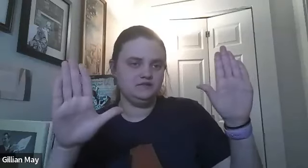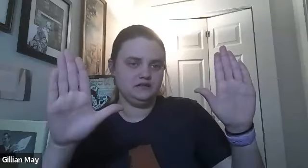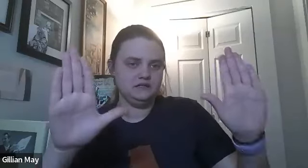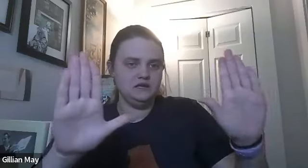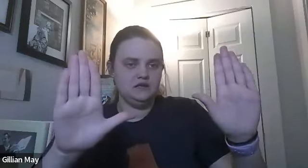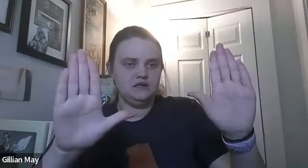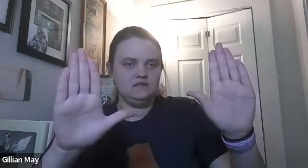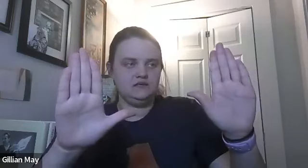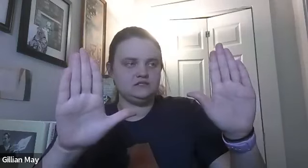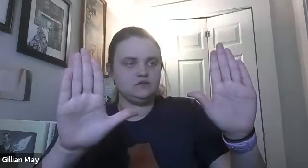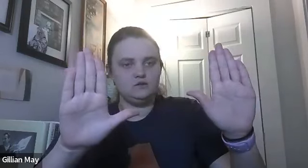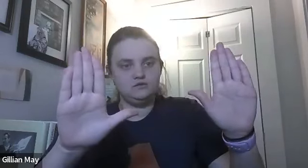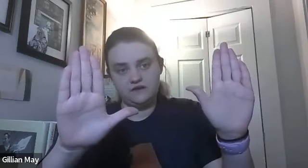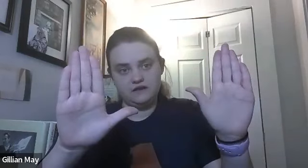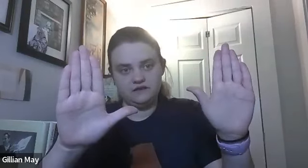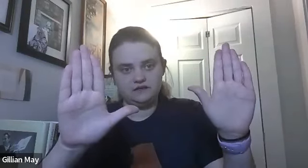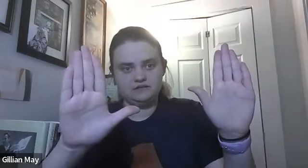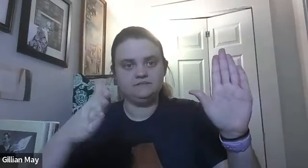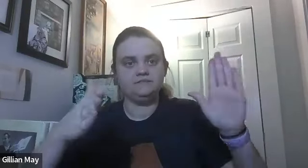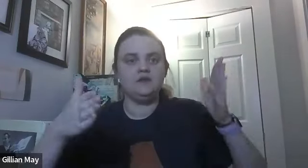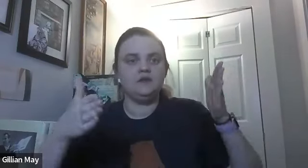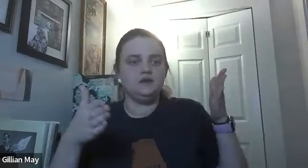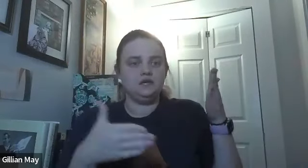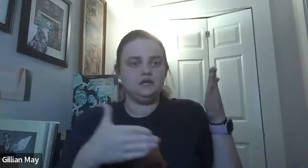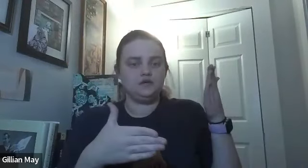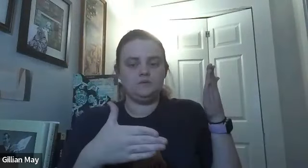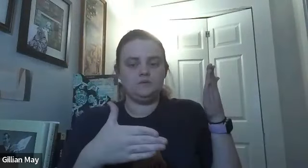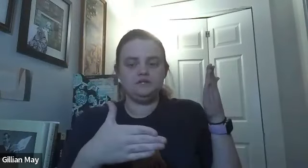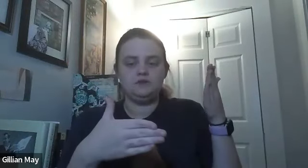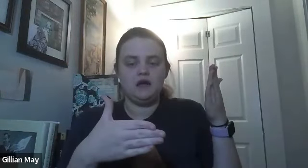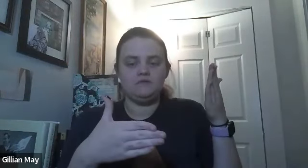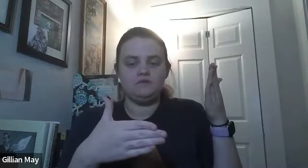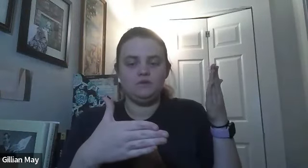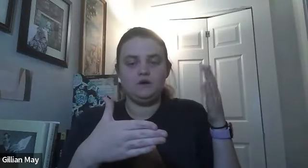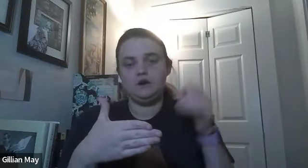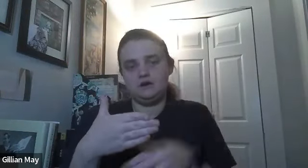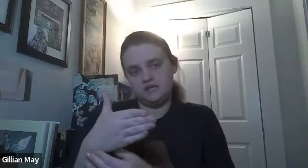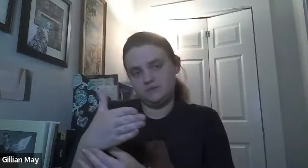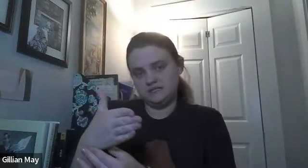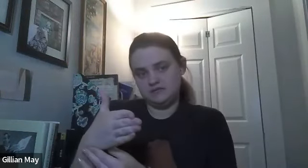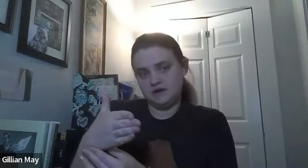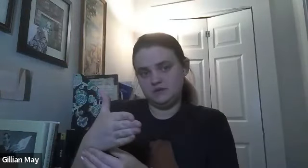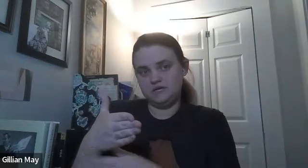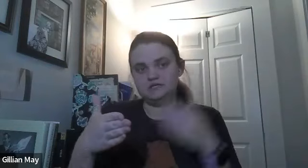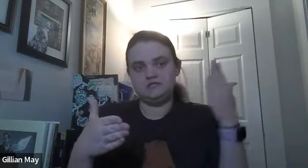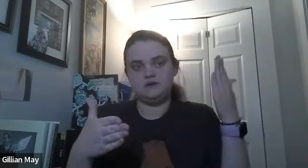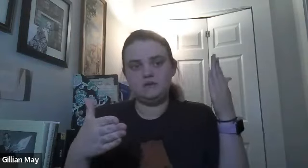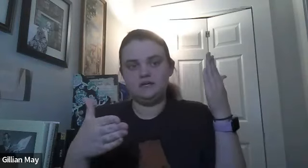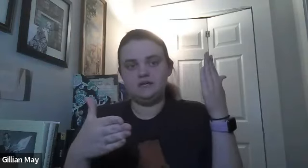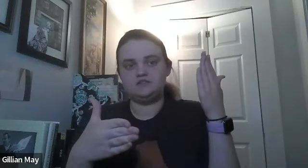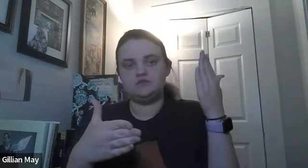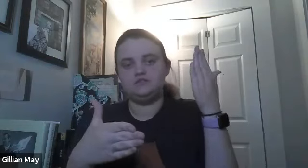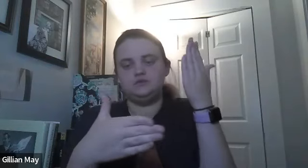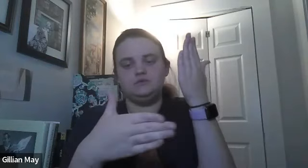hands in these closed five hands. And you're going to have your non-dominant sideways. Dominant is going to